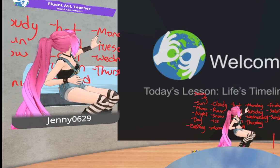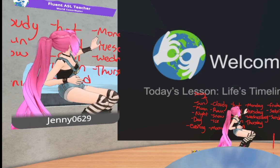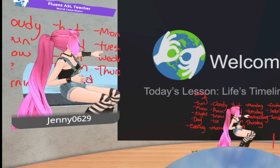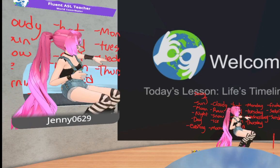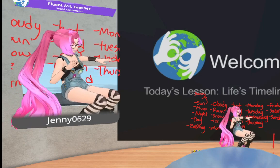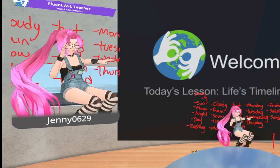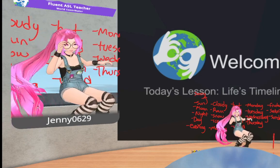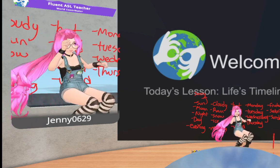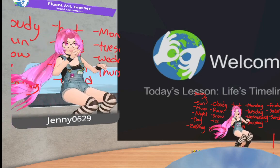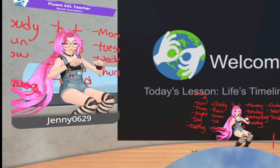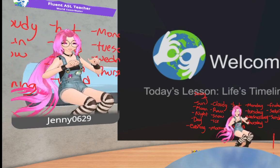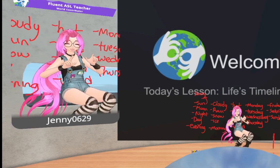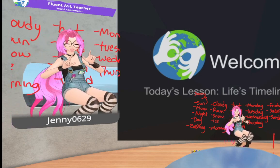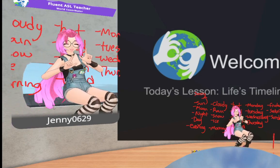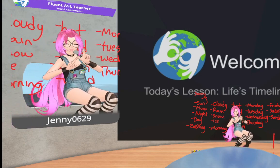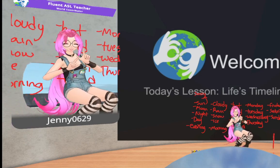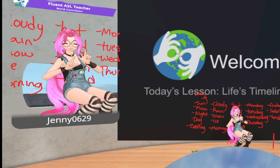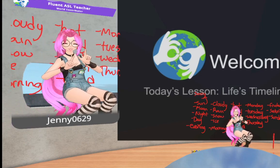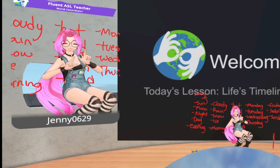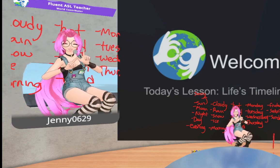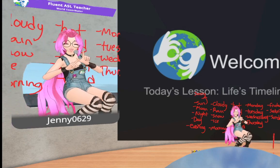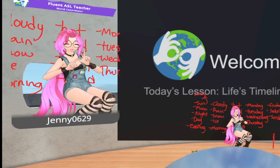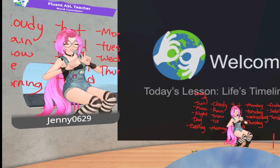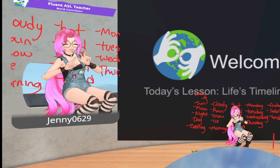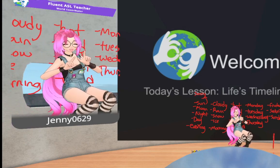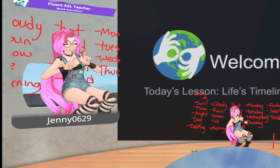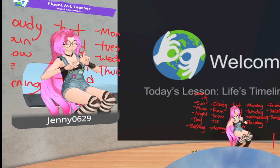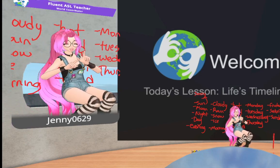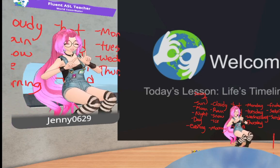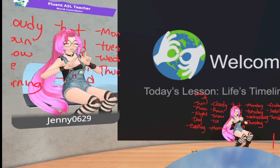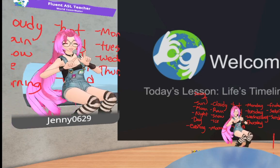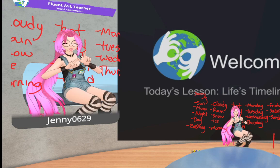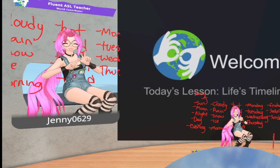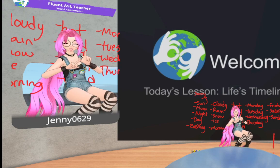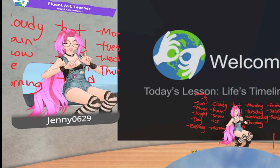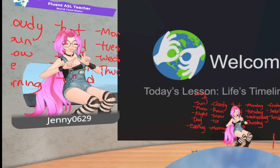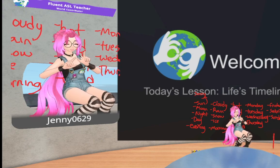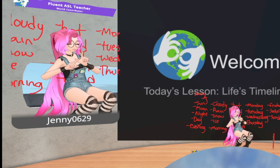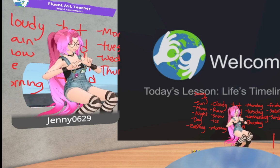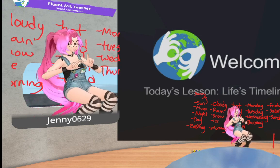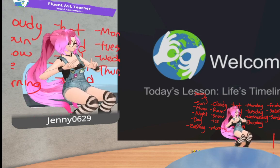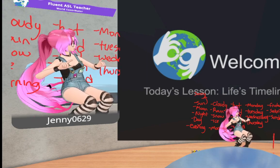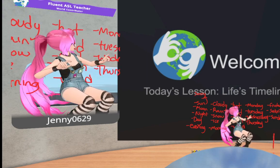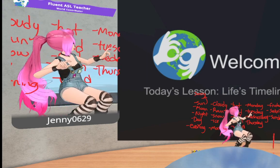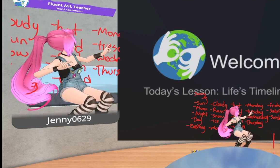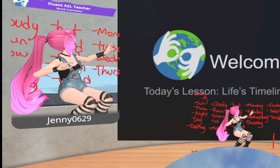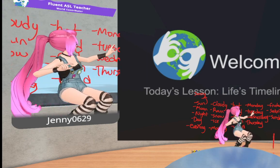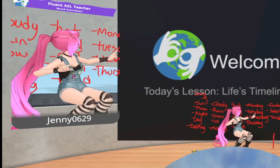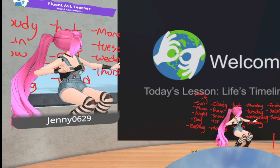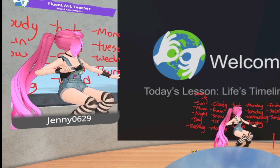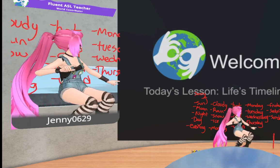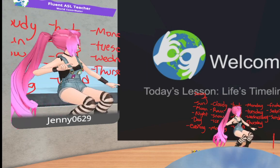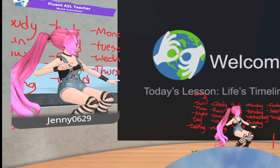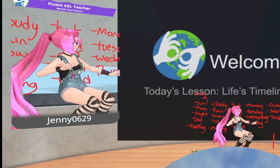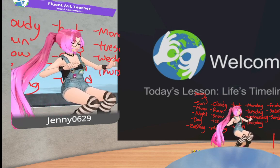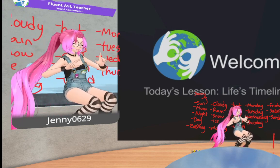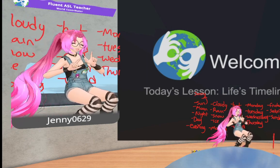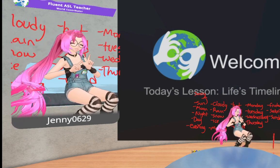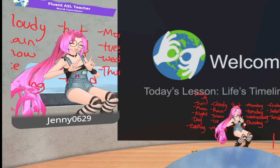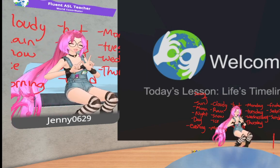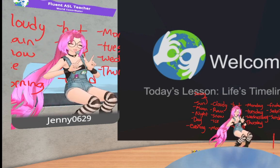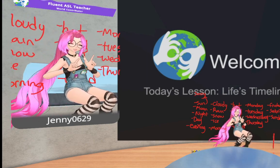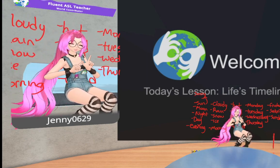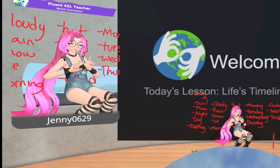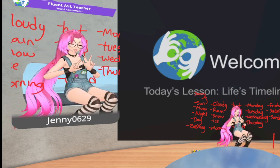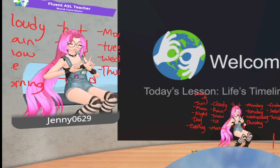So do you guys remember, like I said, our initialized signs that use letters? Yes. So days of the